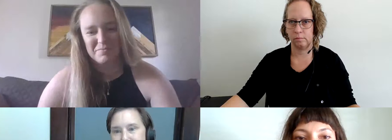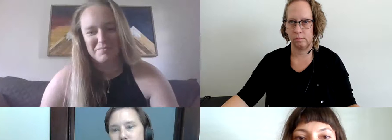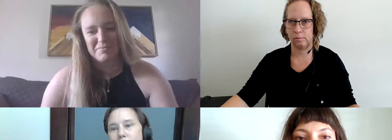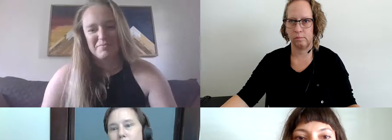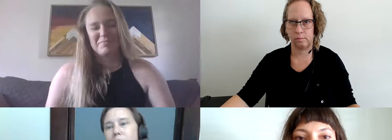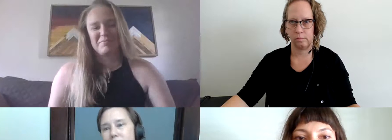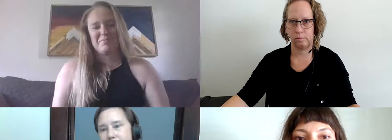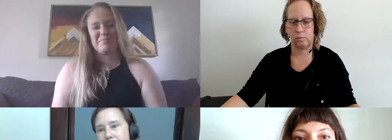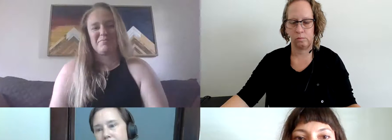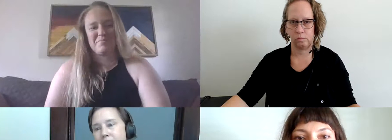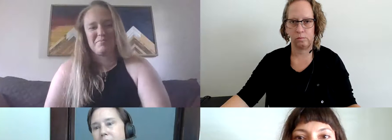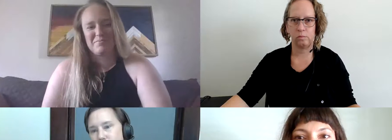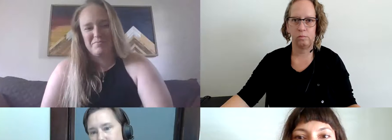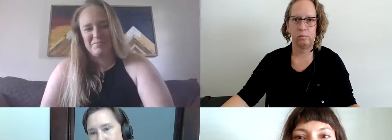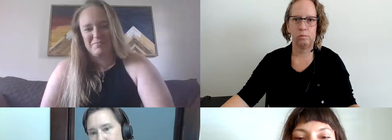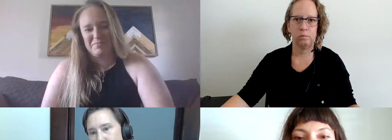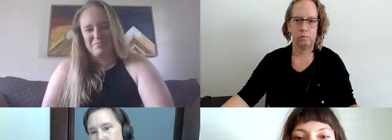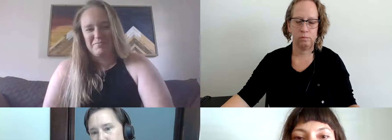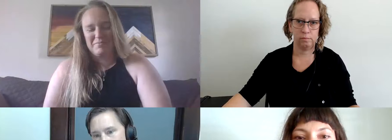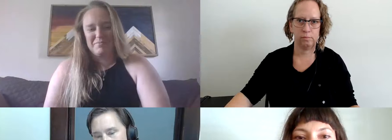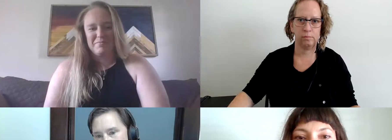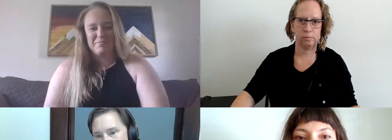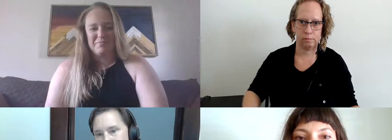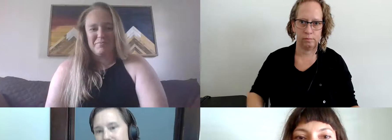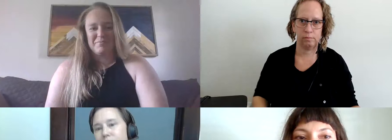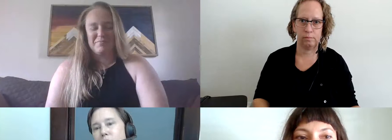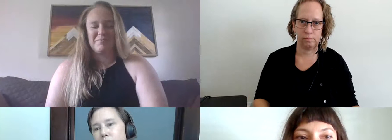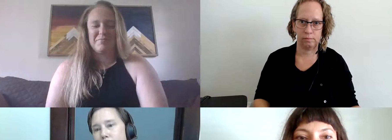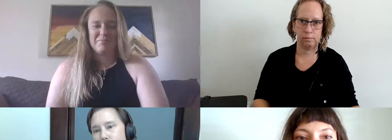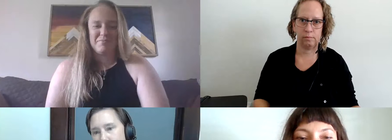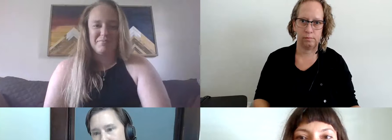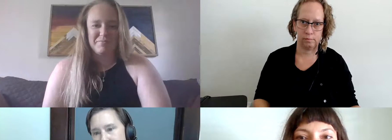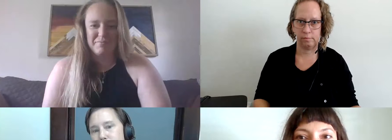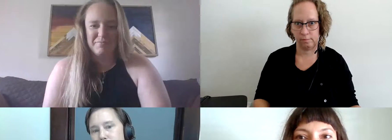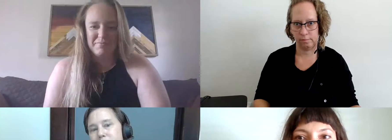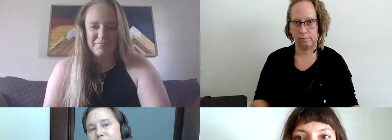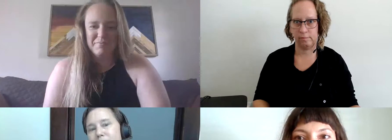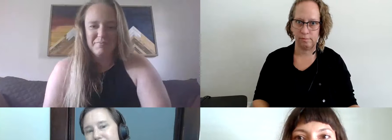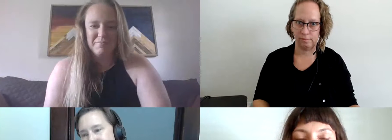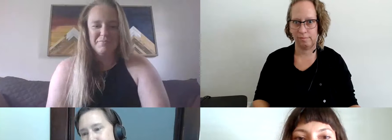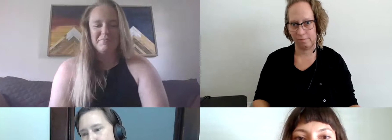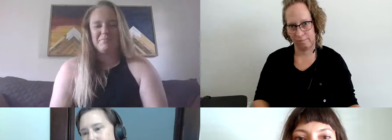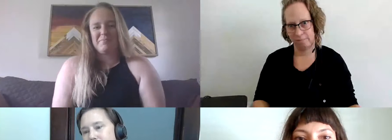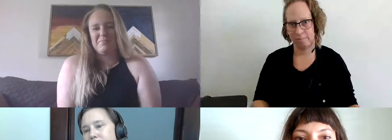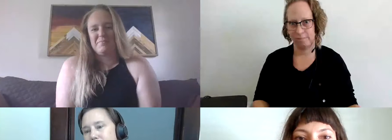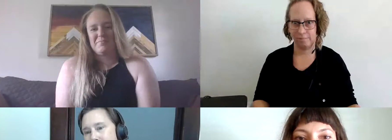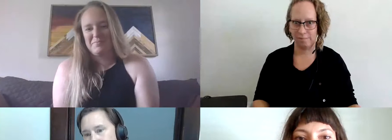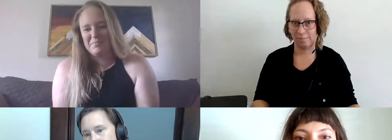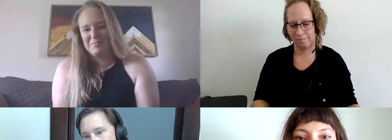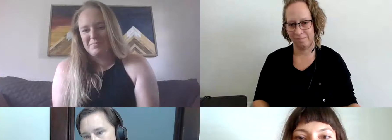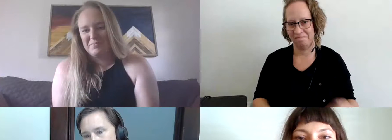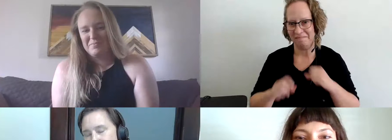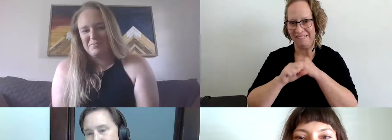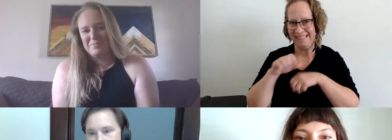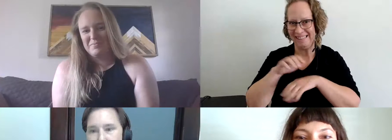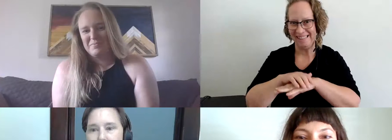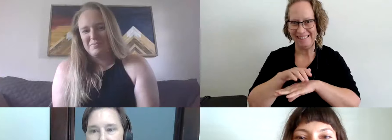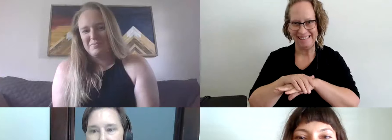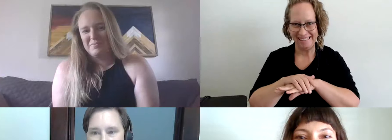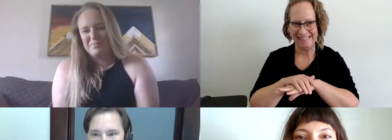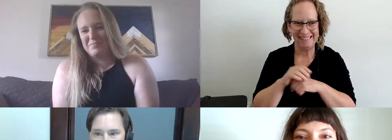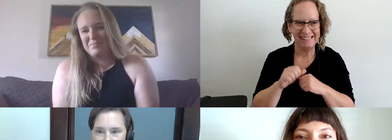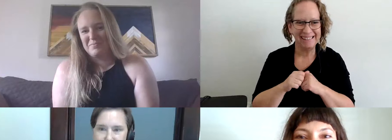them what I need. So I would say in your situation to do the same thing. If there's someone on your team, specifically ask what it is they need as